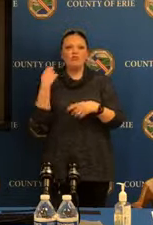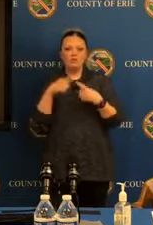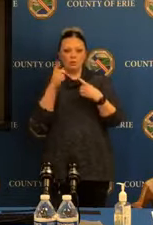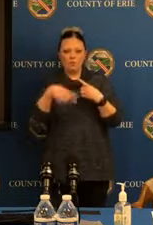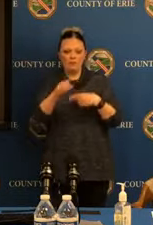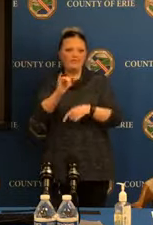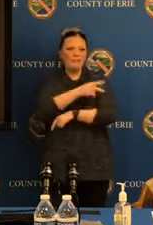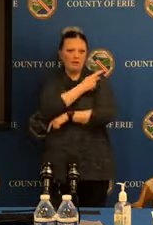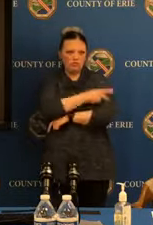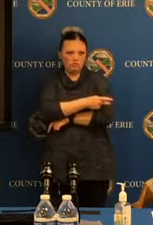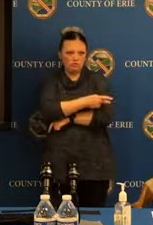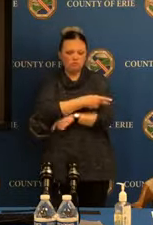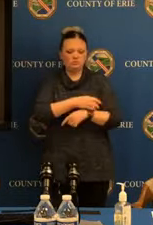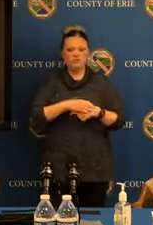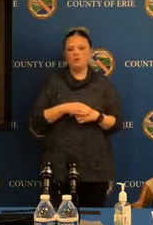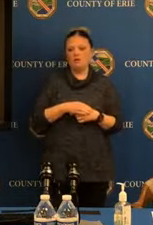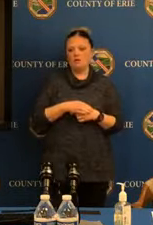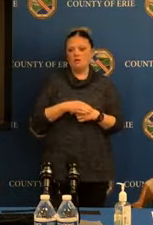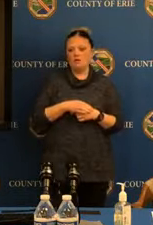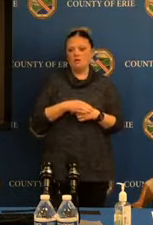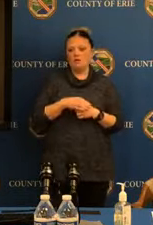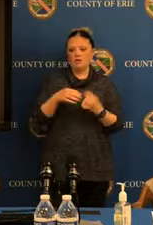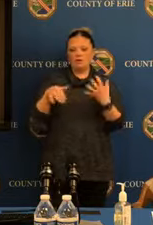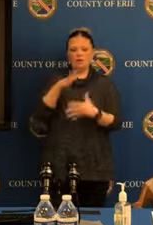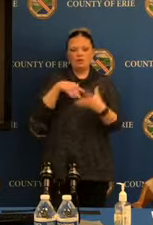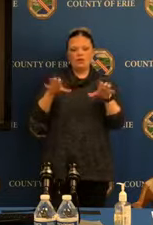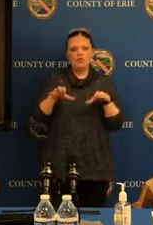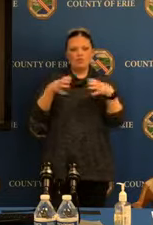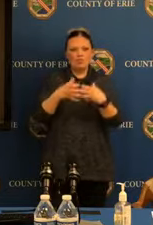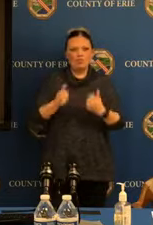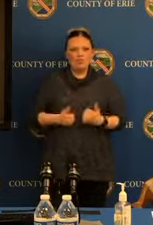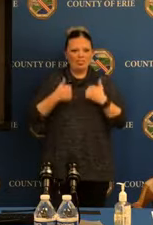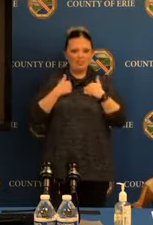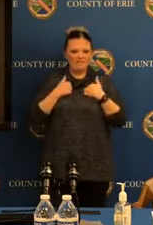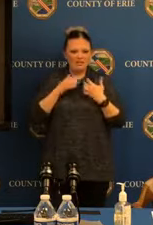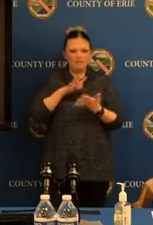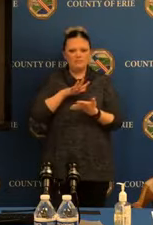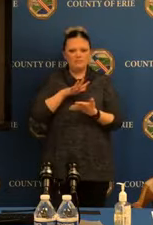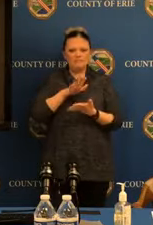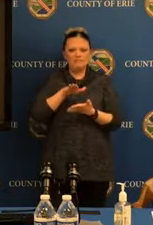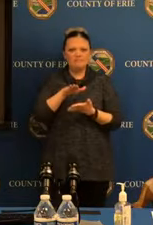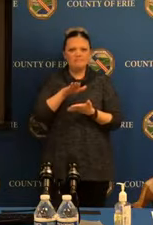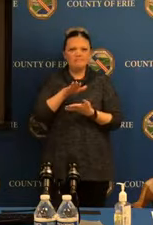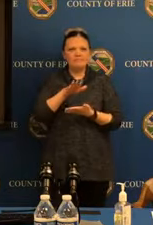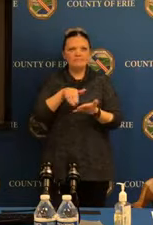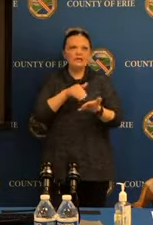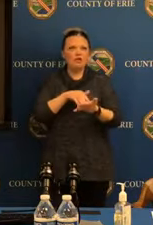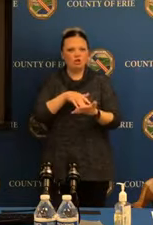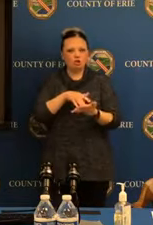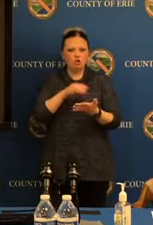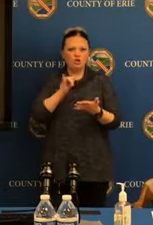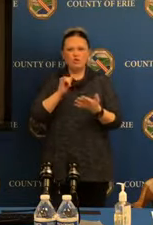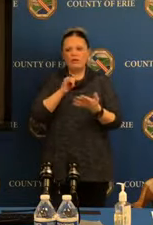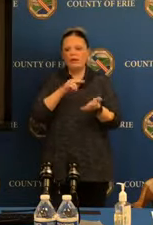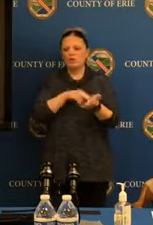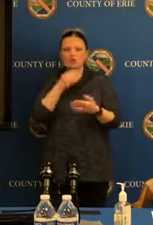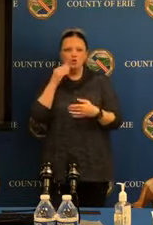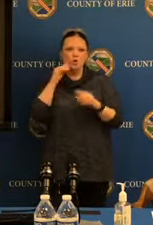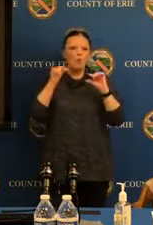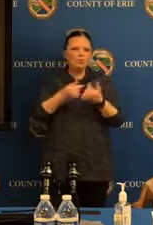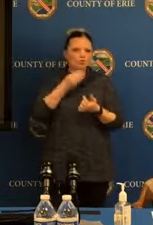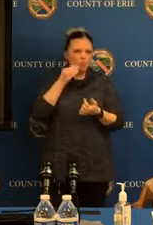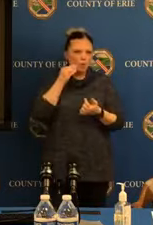like patients, congregate living settings for vulnerable populations like nursing homes, prisons, group homes,